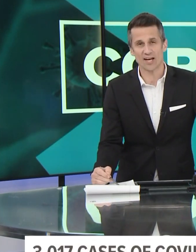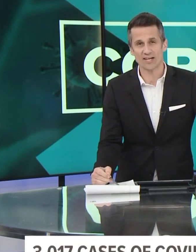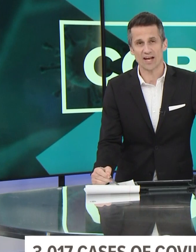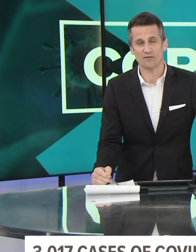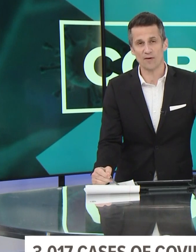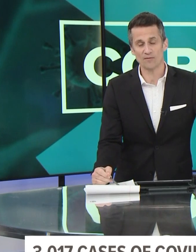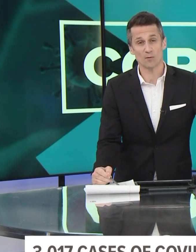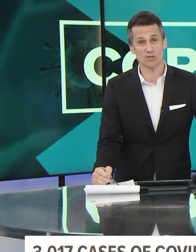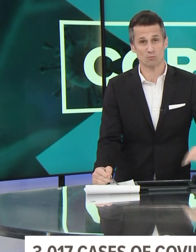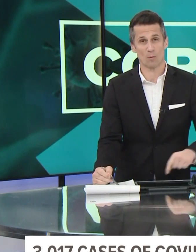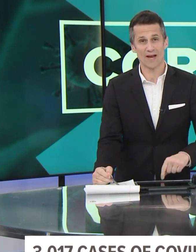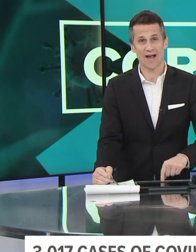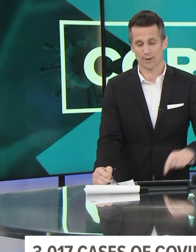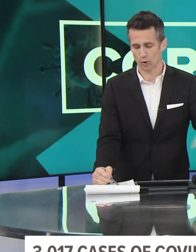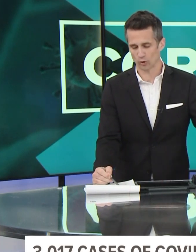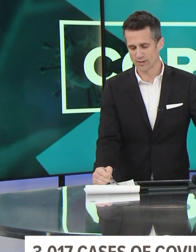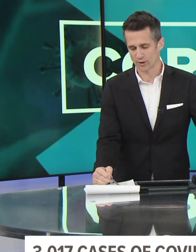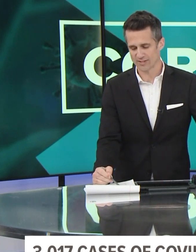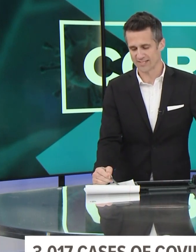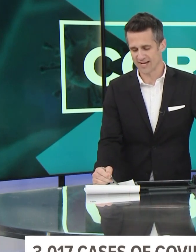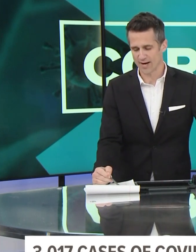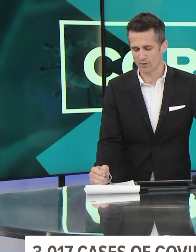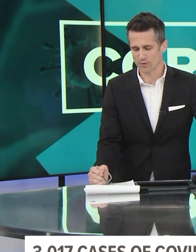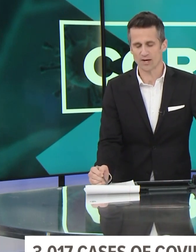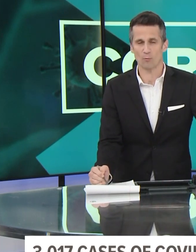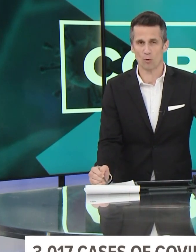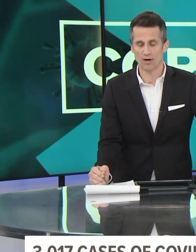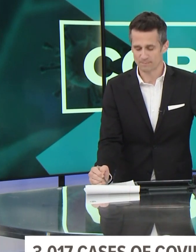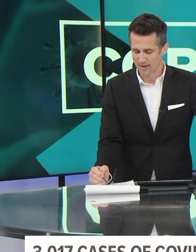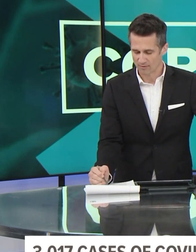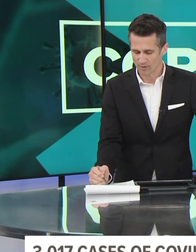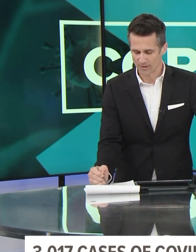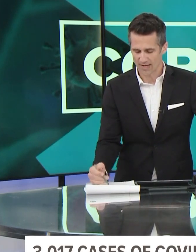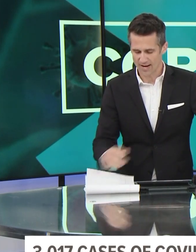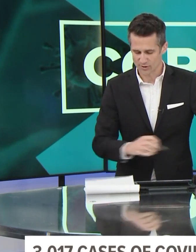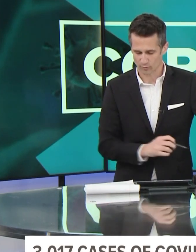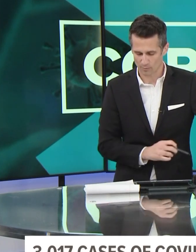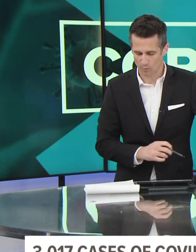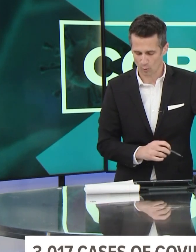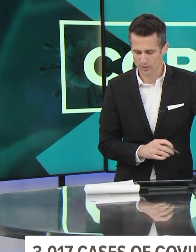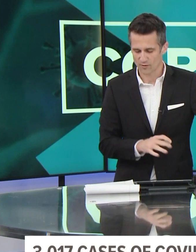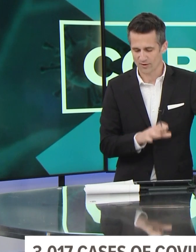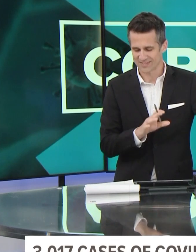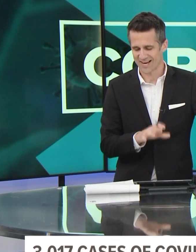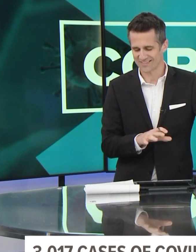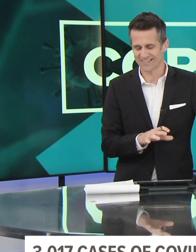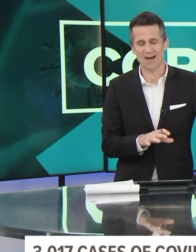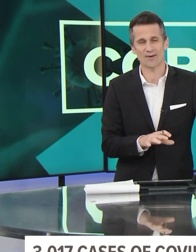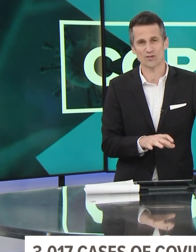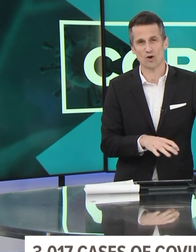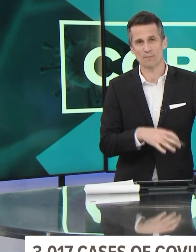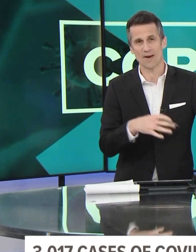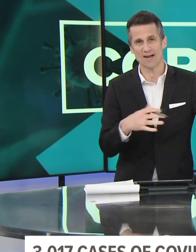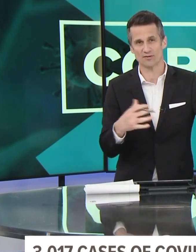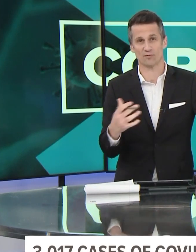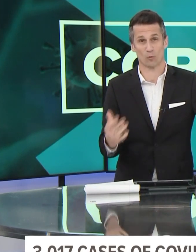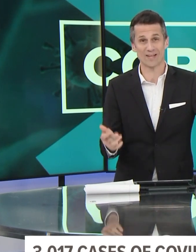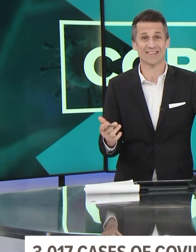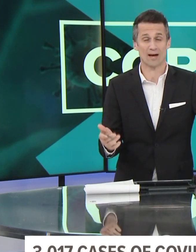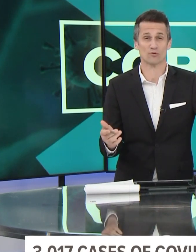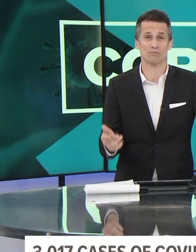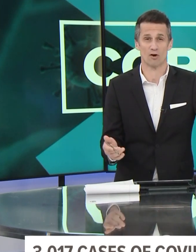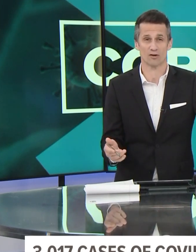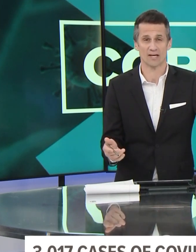death stayed at 50, which is what we had earlier today, although it's up 1 from the last report. As far as testing now, it has gone past